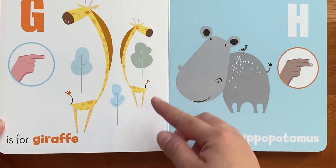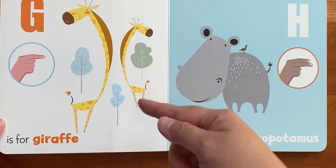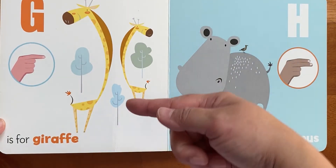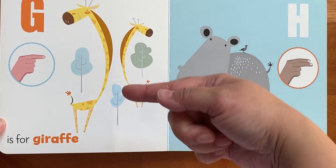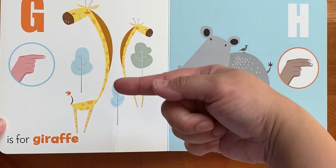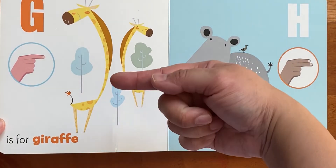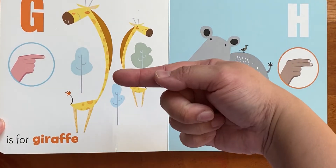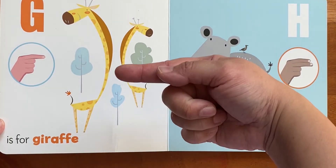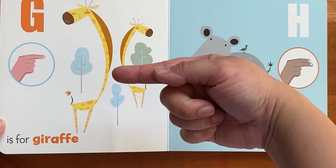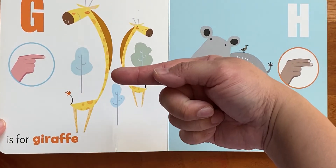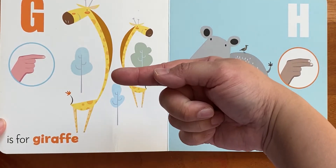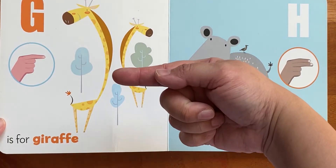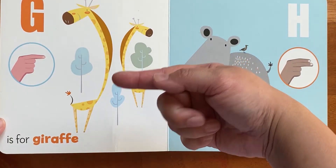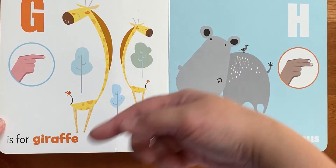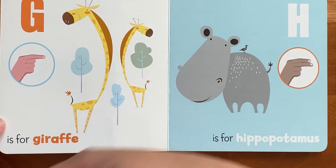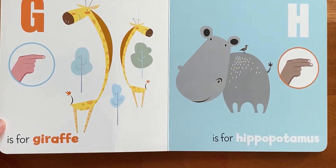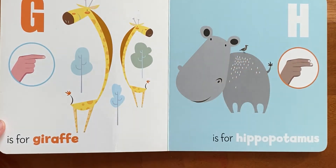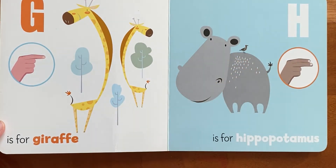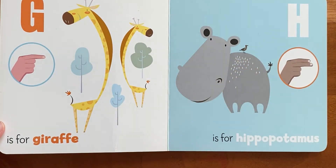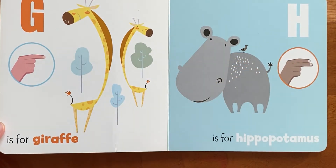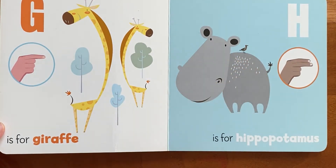G is for giraffe.